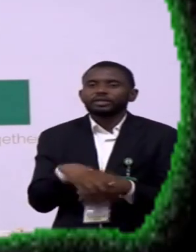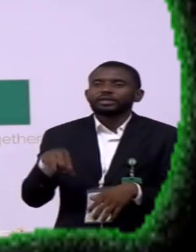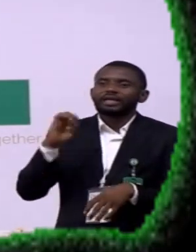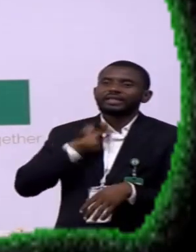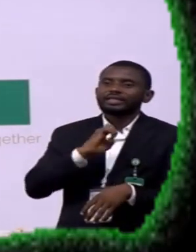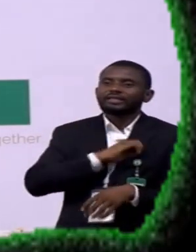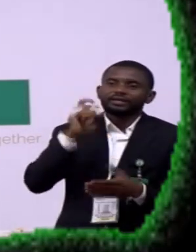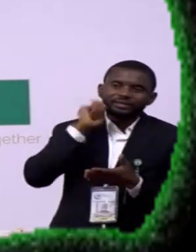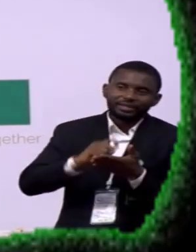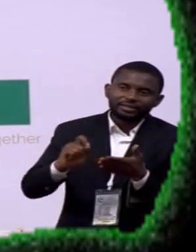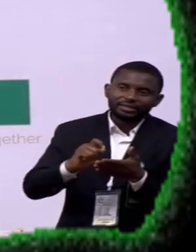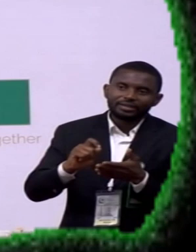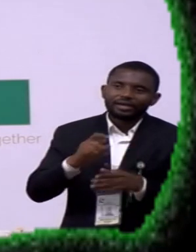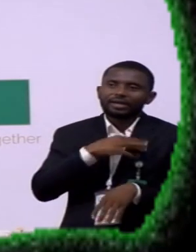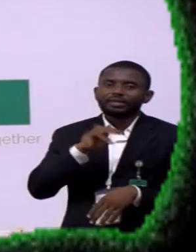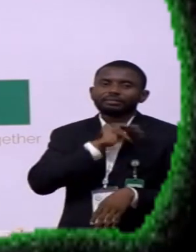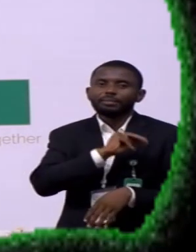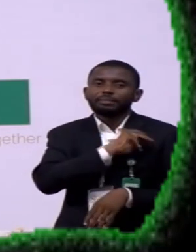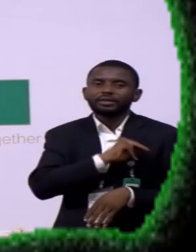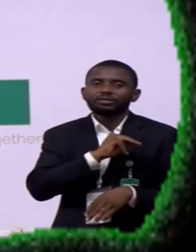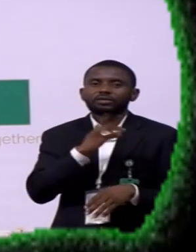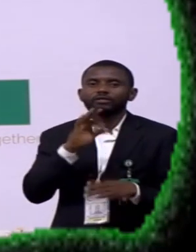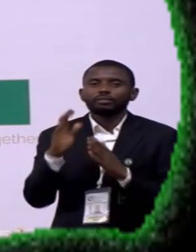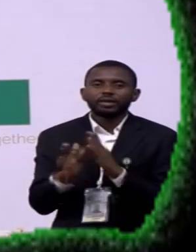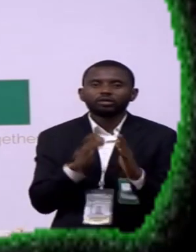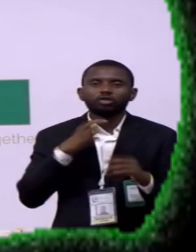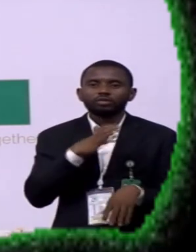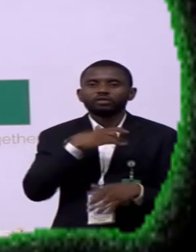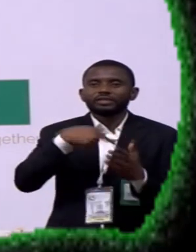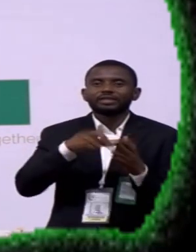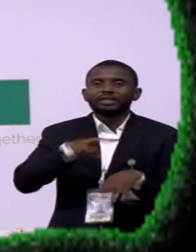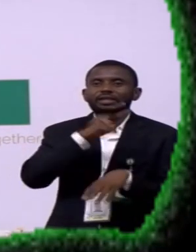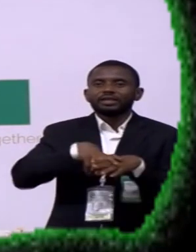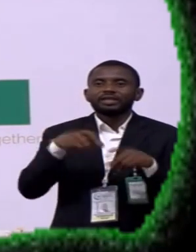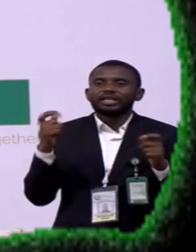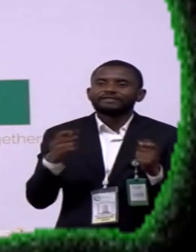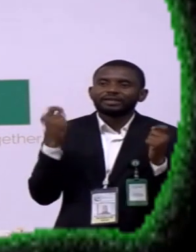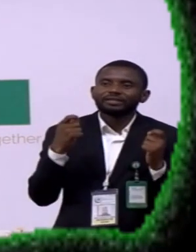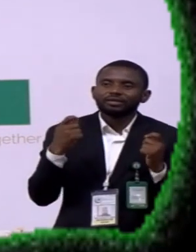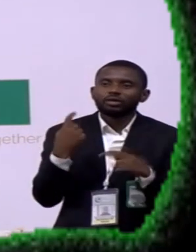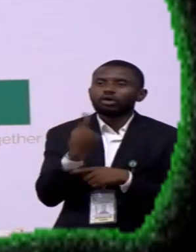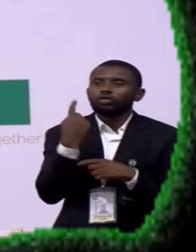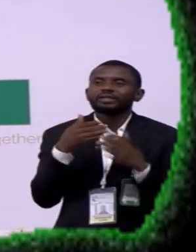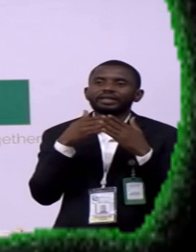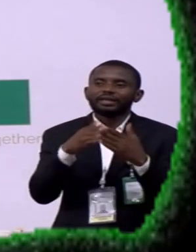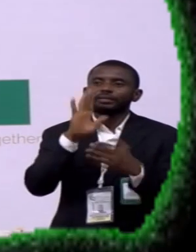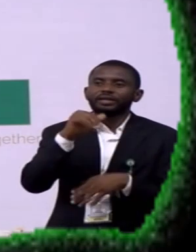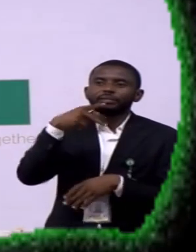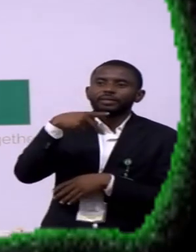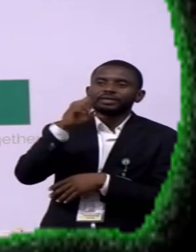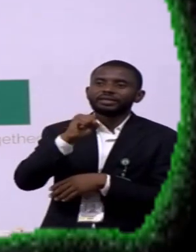Secretary, and members of the planning committee of this national event, always led by the Permanent Secretary, State